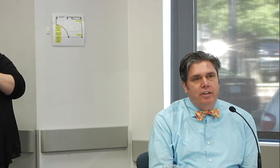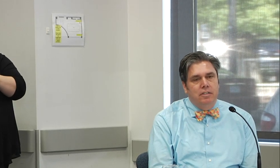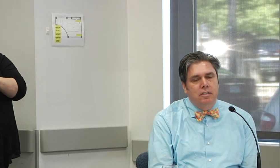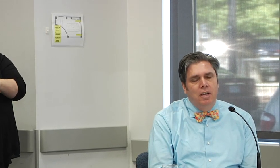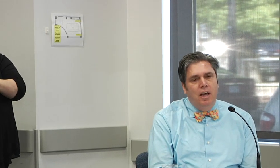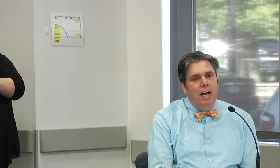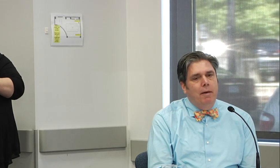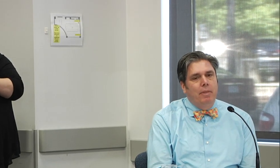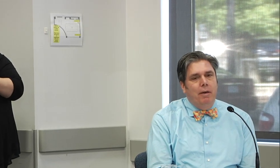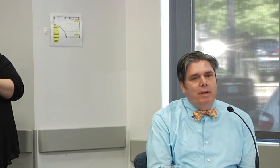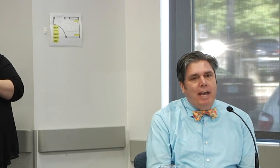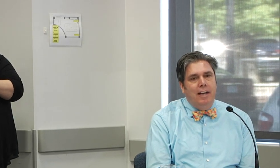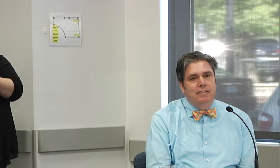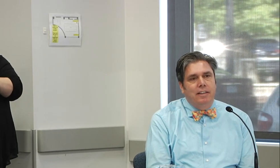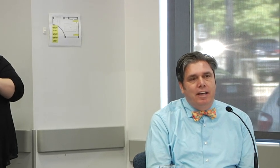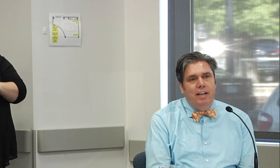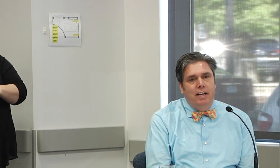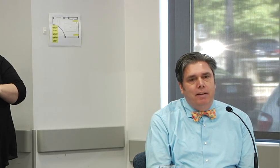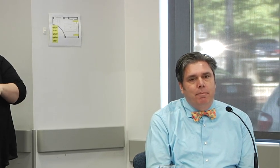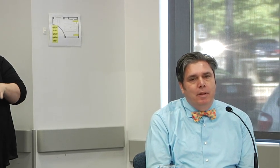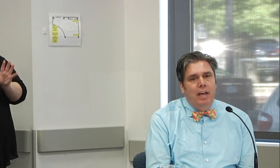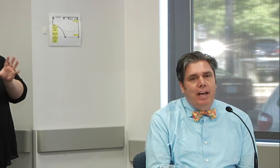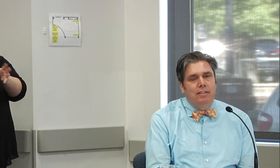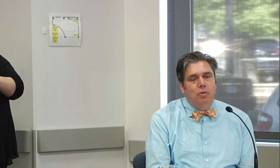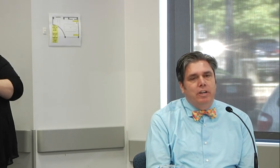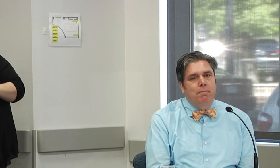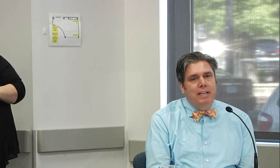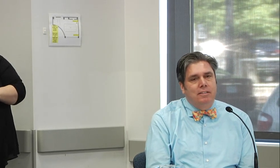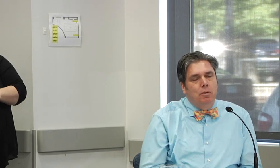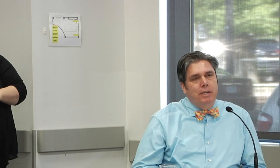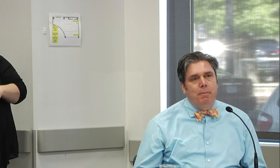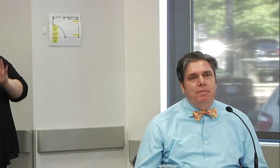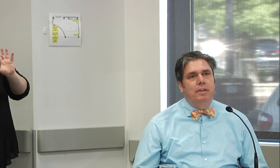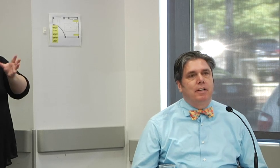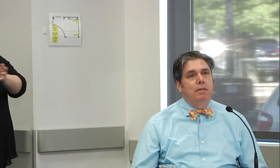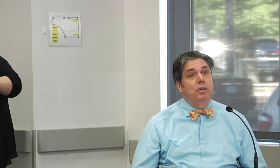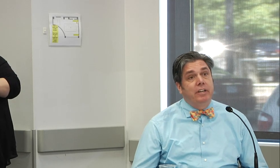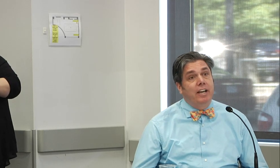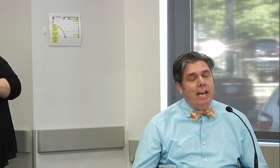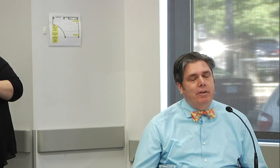others. That we ask that as Oregon begins to open up, if a